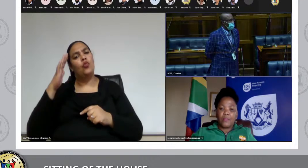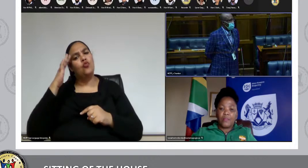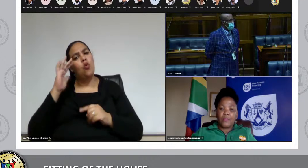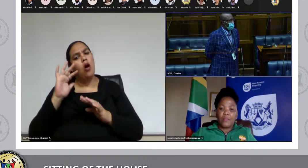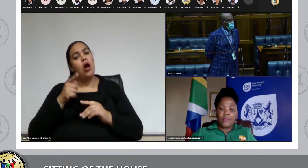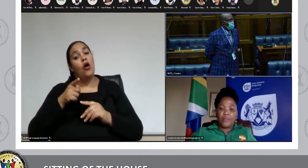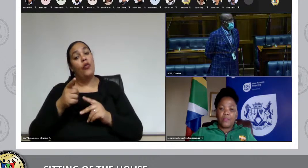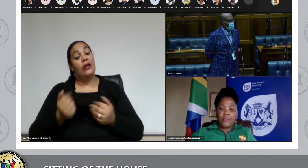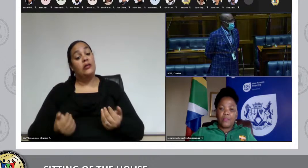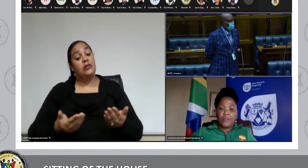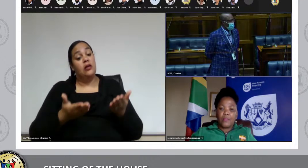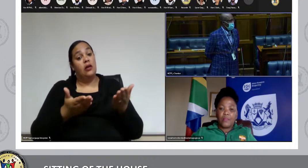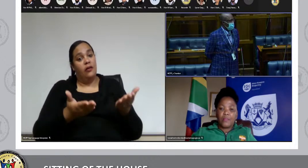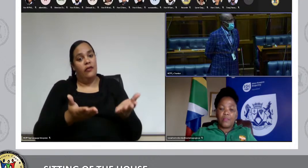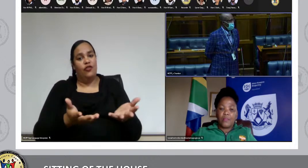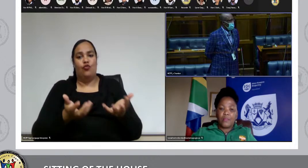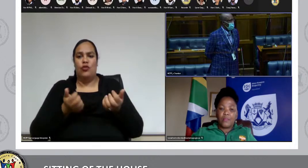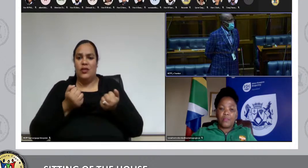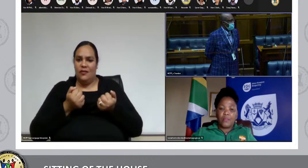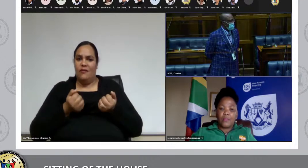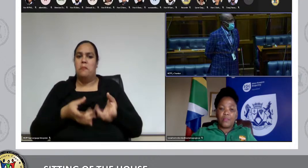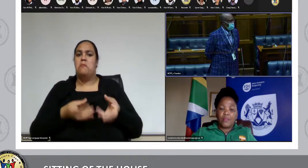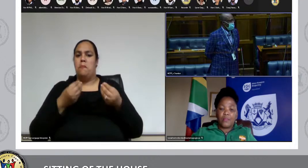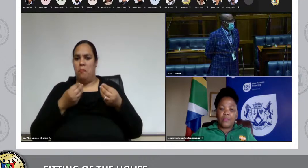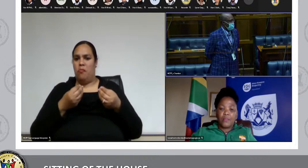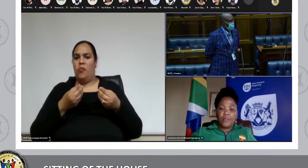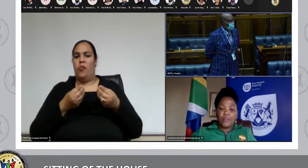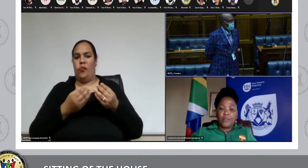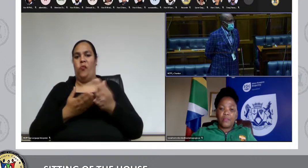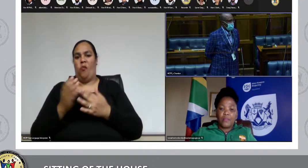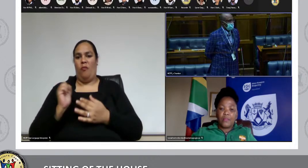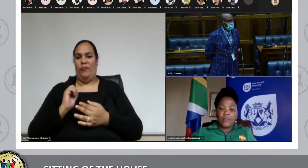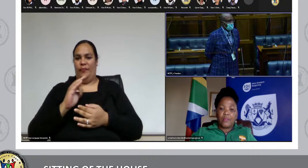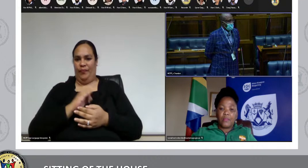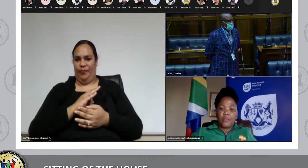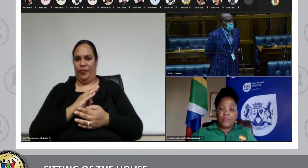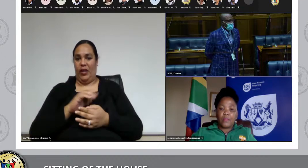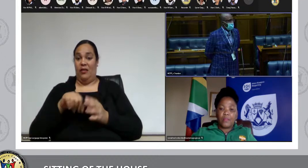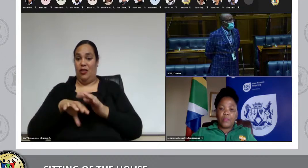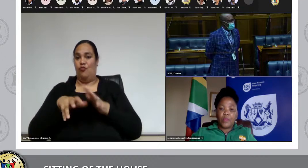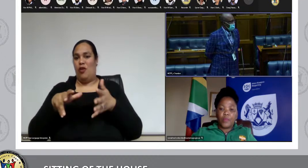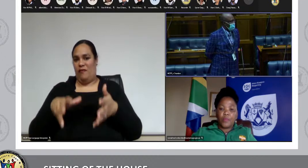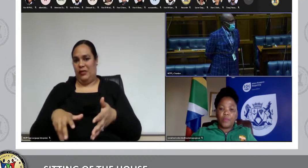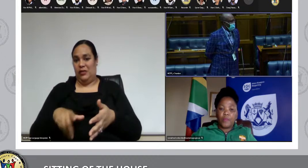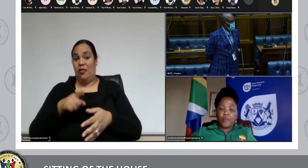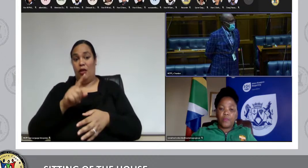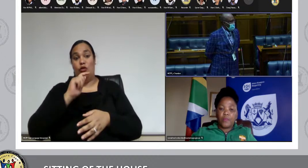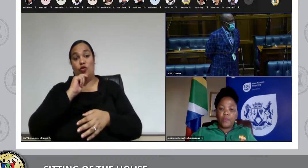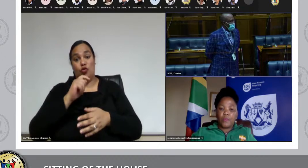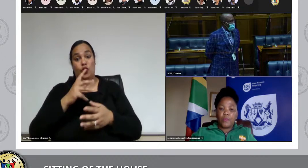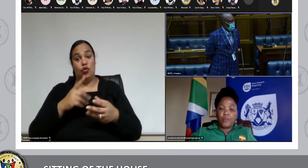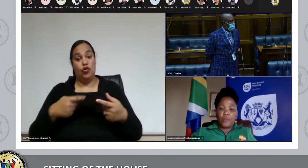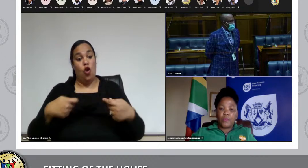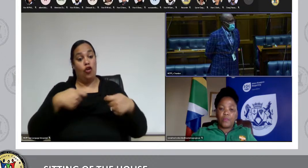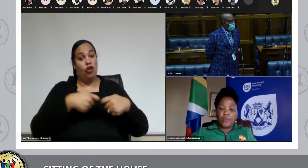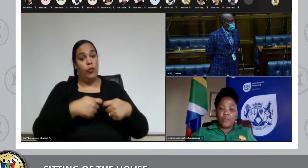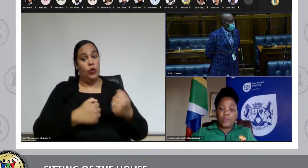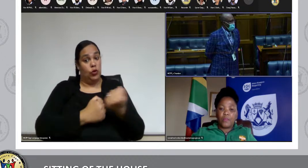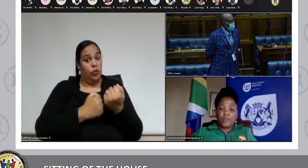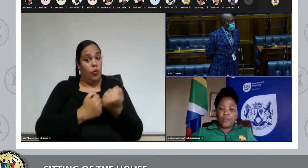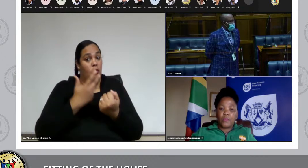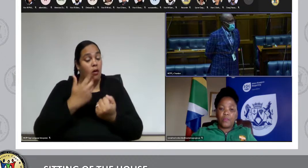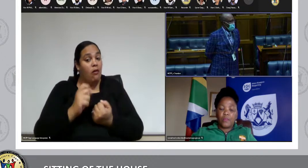this service being received by the staff members of this province, and has it contributed to